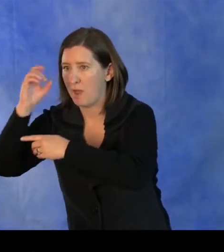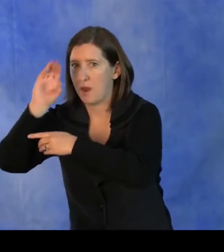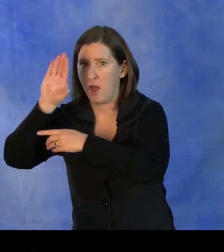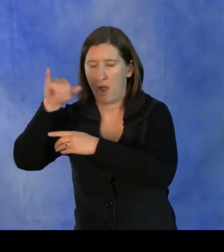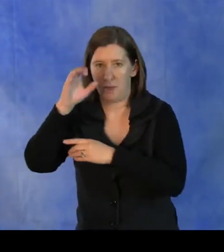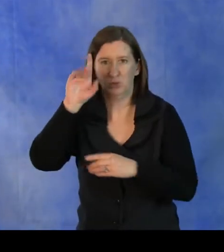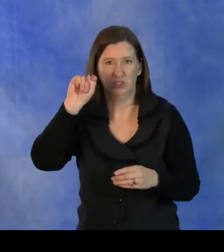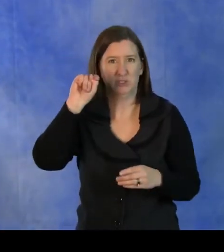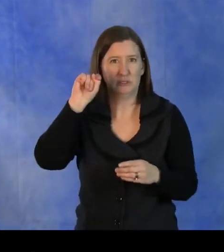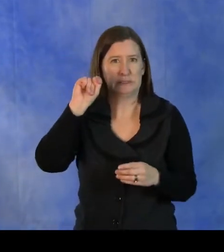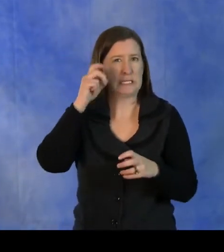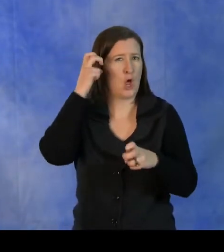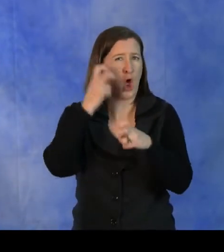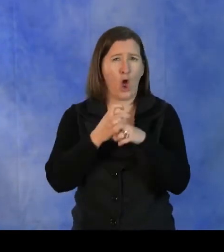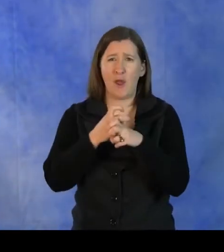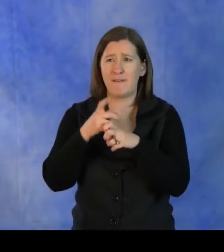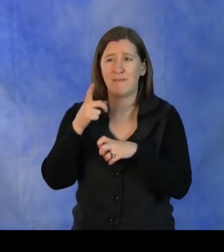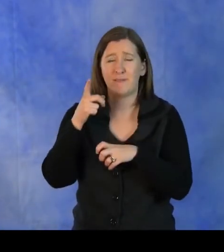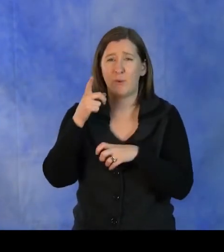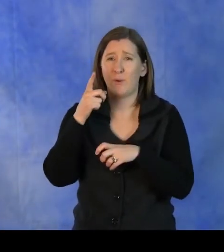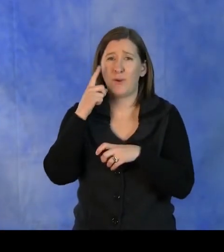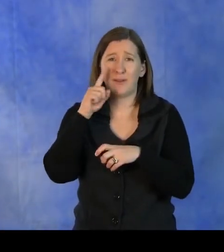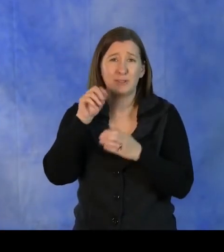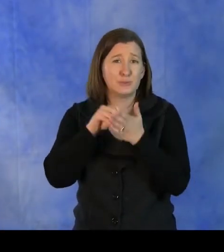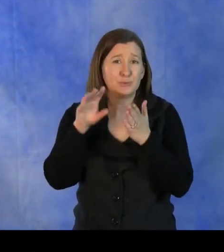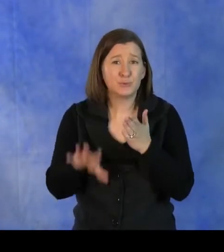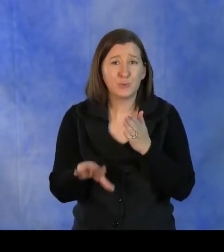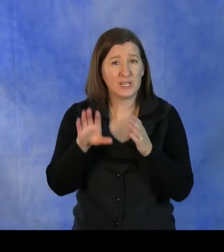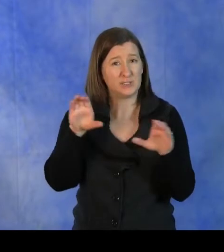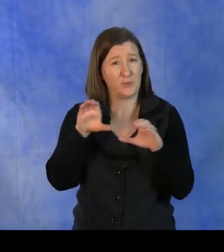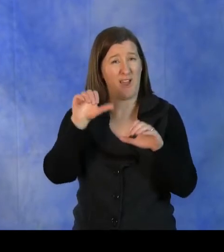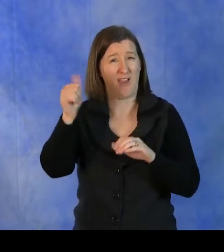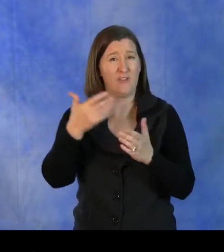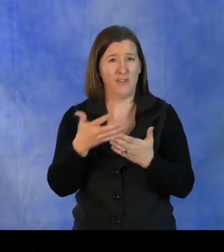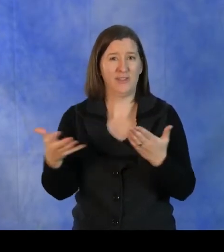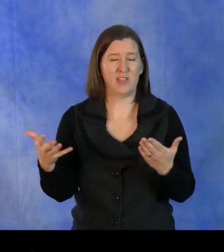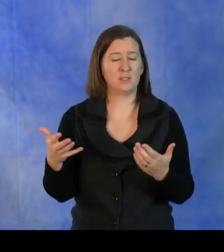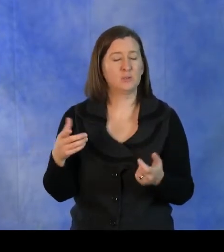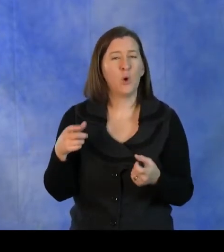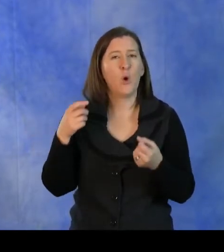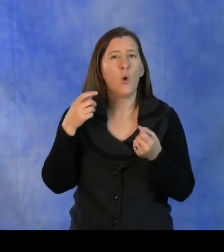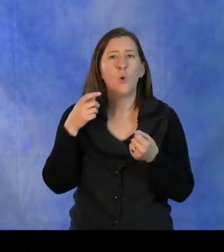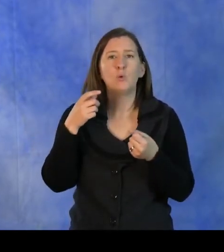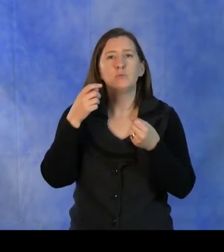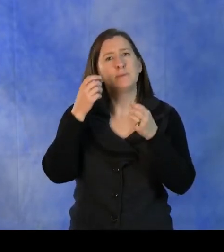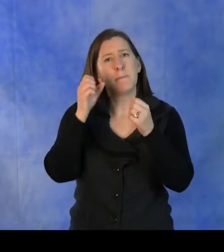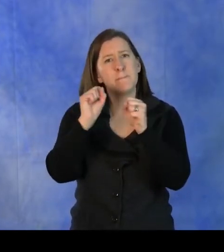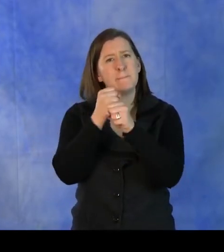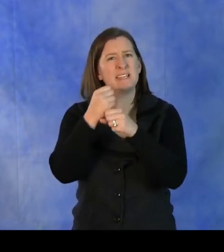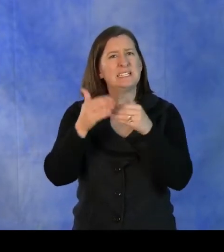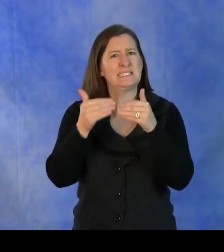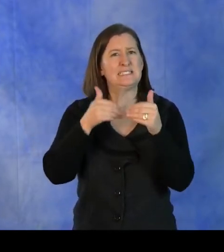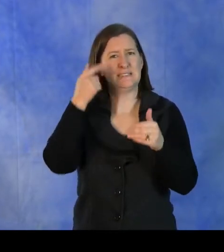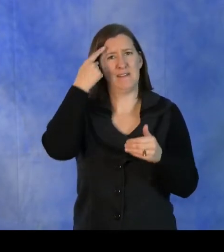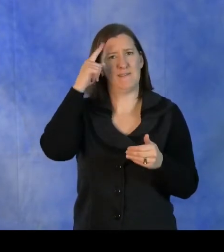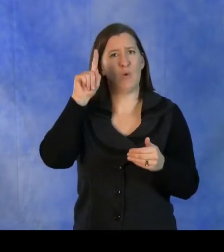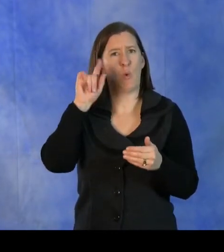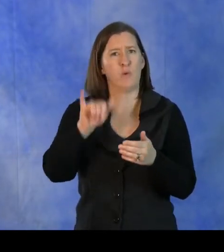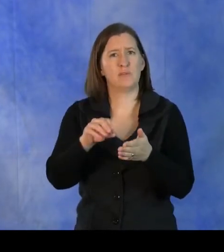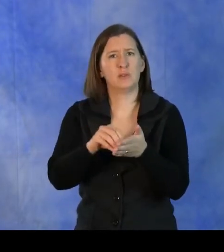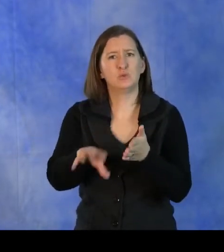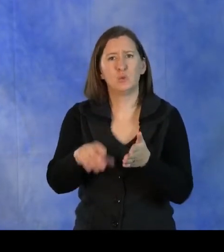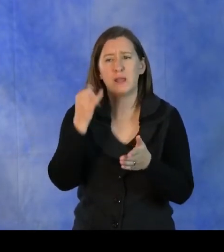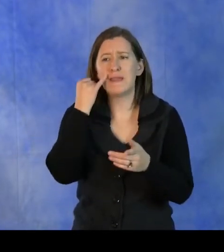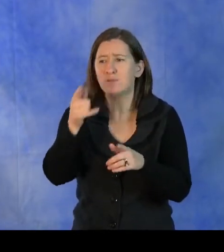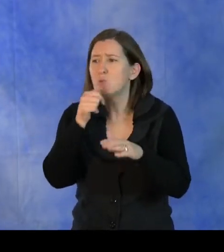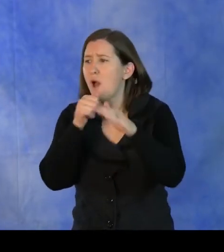with focusing on one object, and it's hard for the student to do other things. So it makes